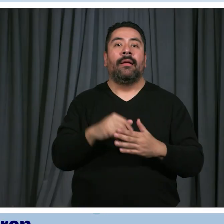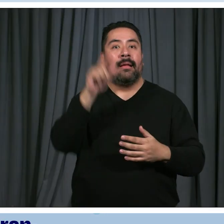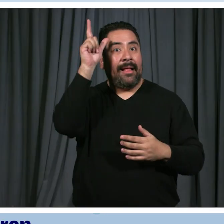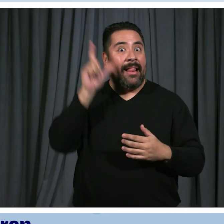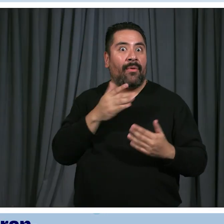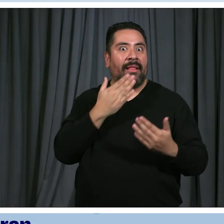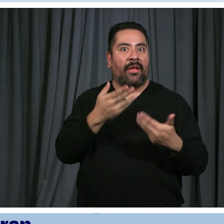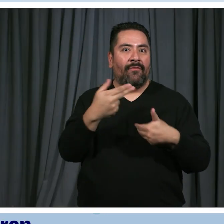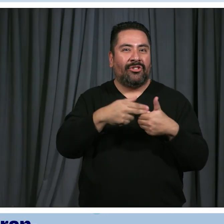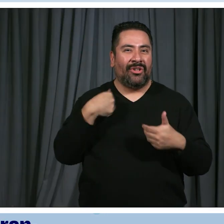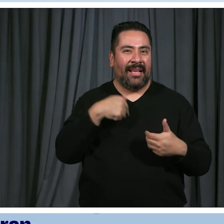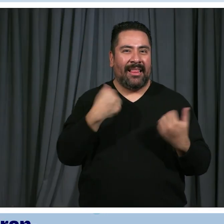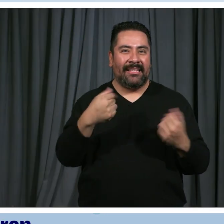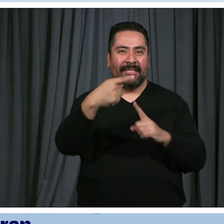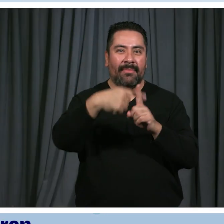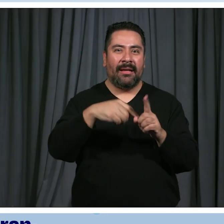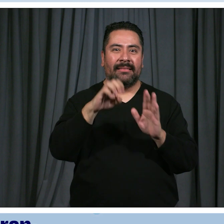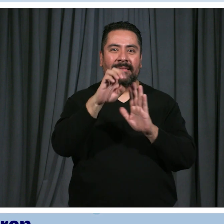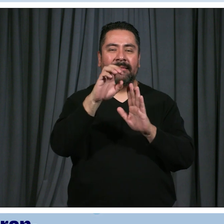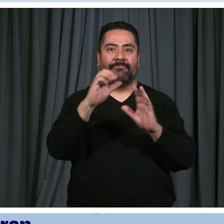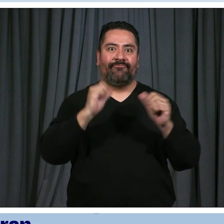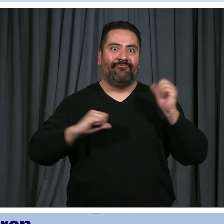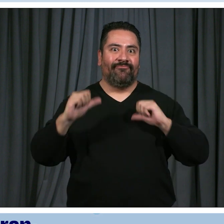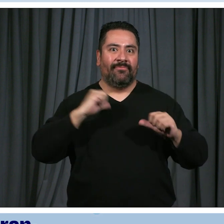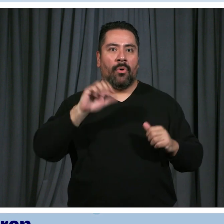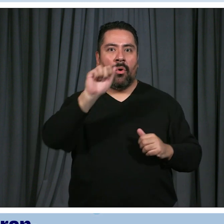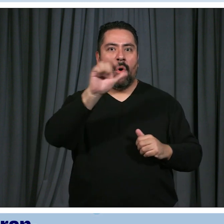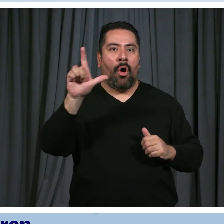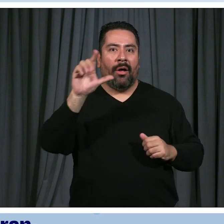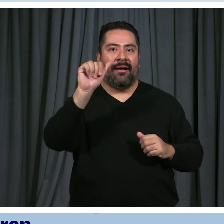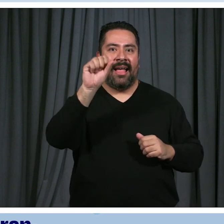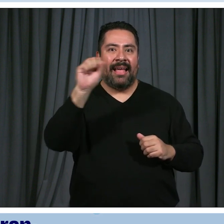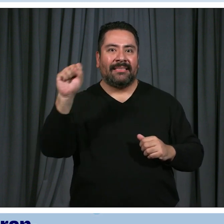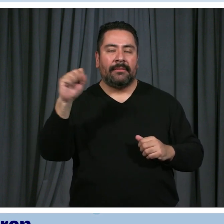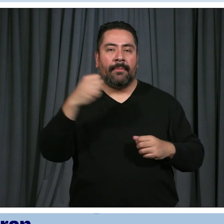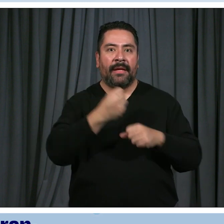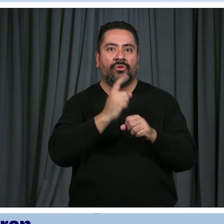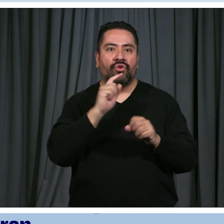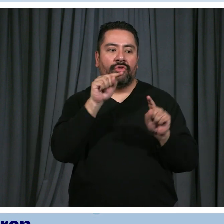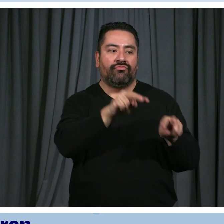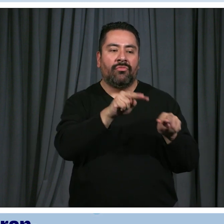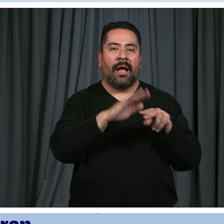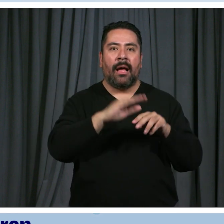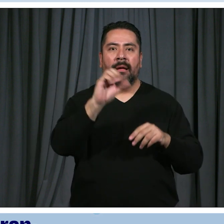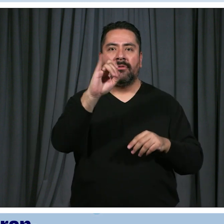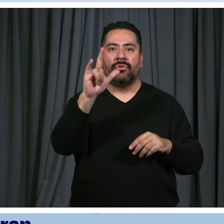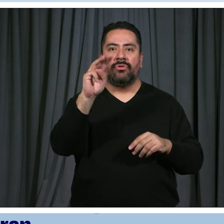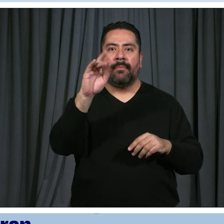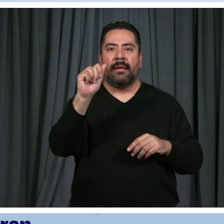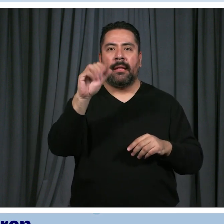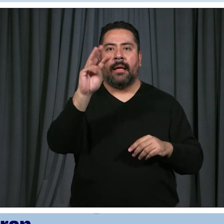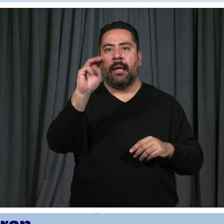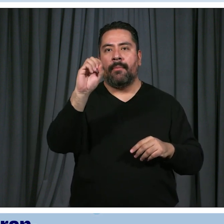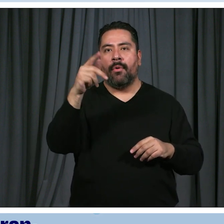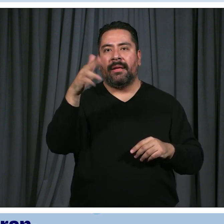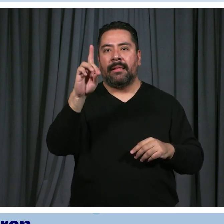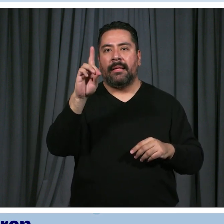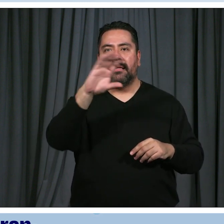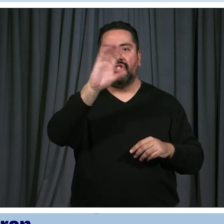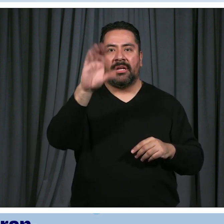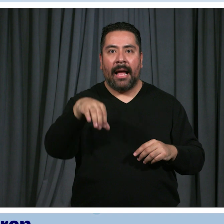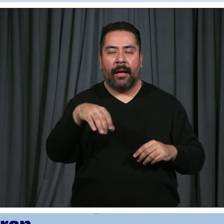Thank you for joining us for this month's episode of All Access. Be sure to check us out on social media at